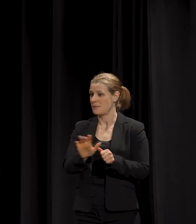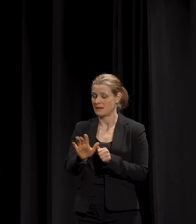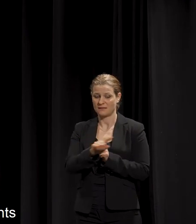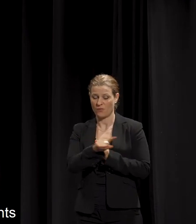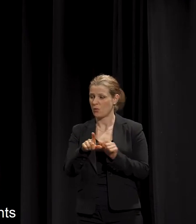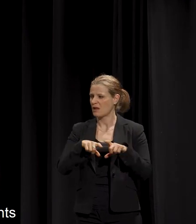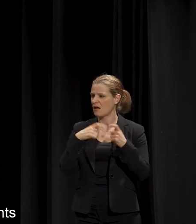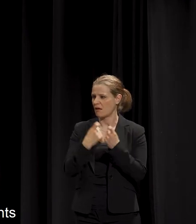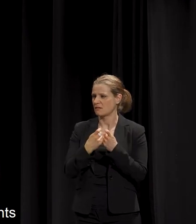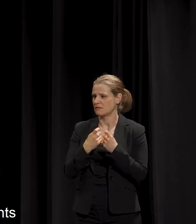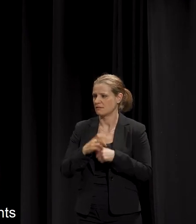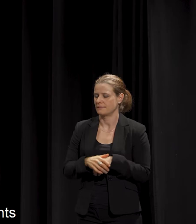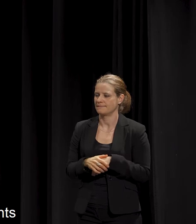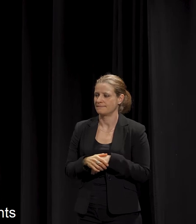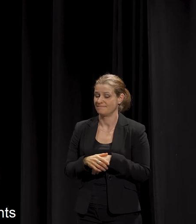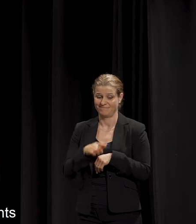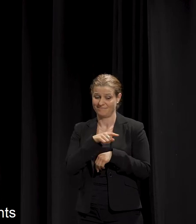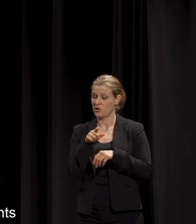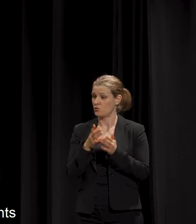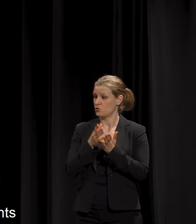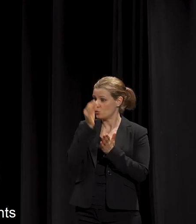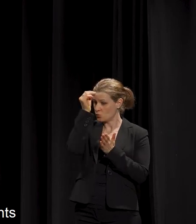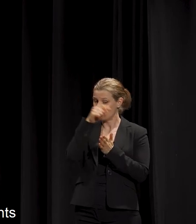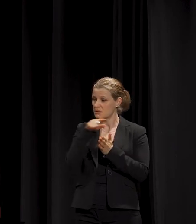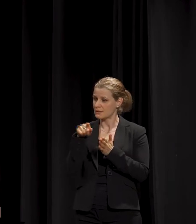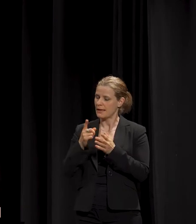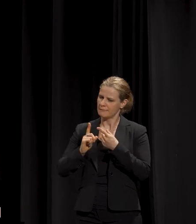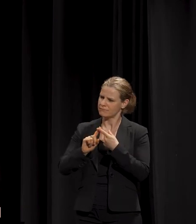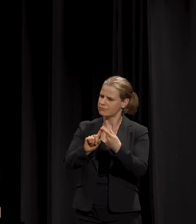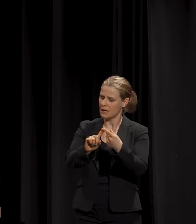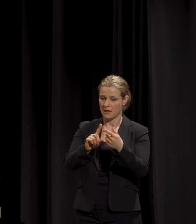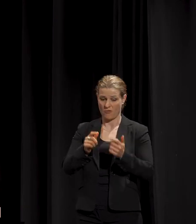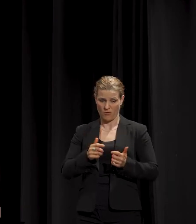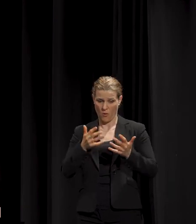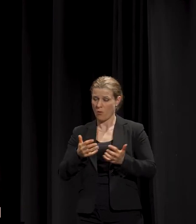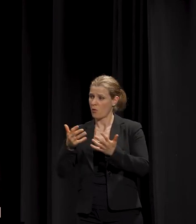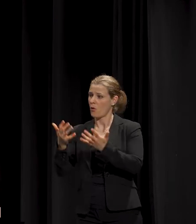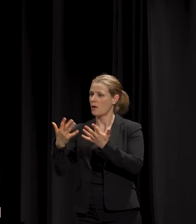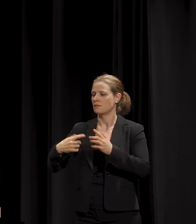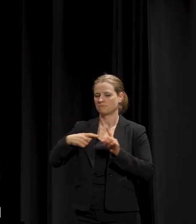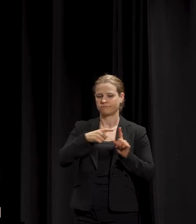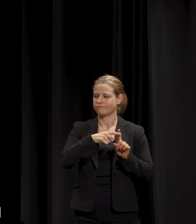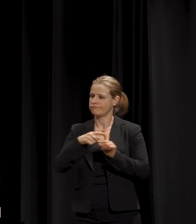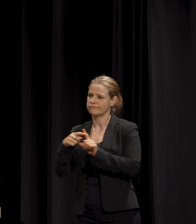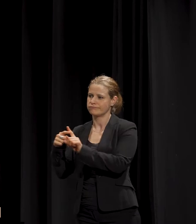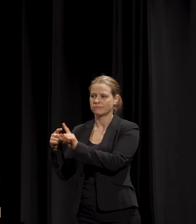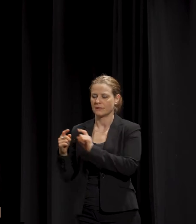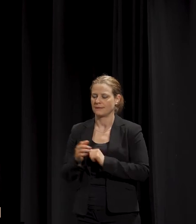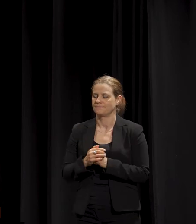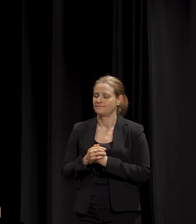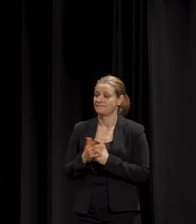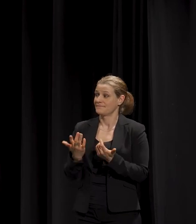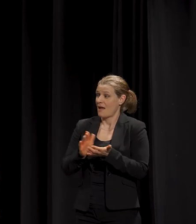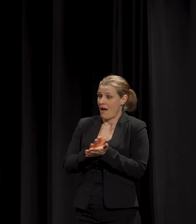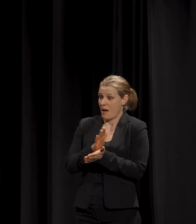their academic undertakings. These students have achieved consistently positive results across all subject areas. I am